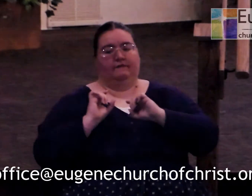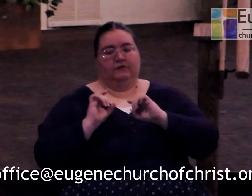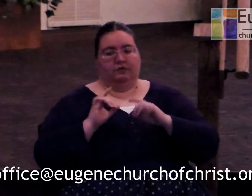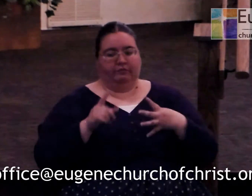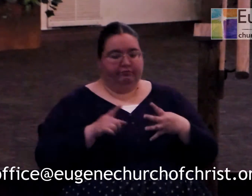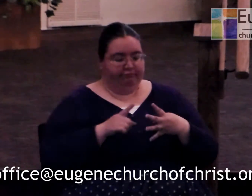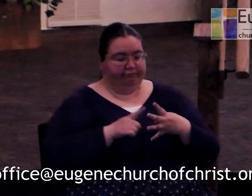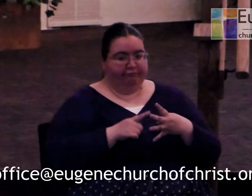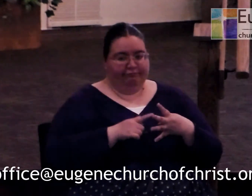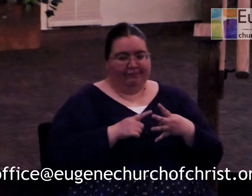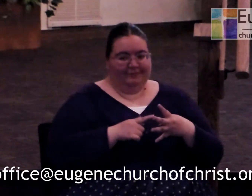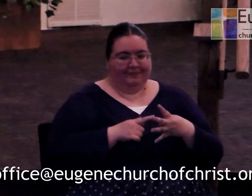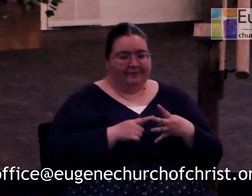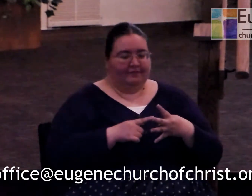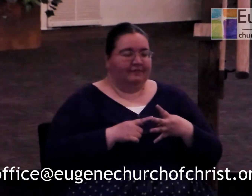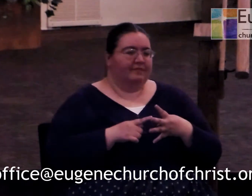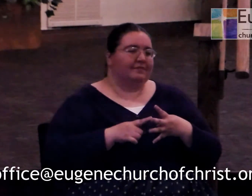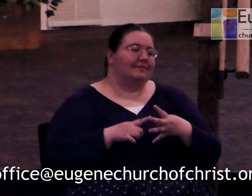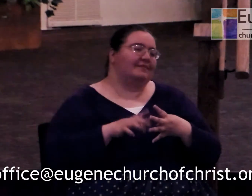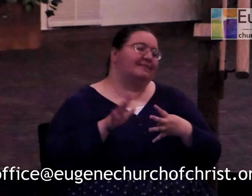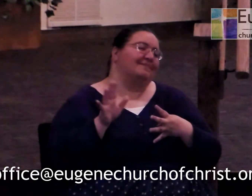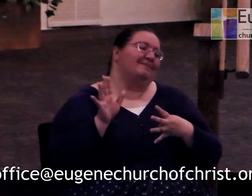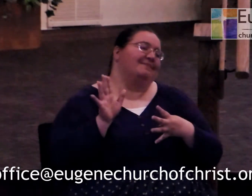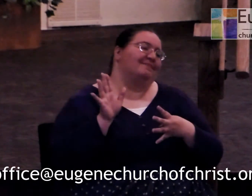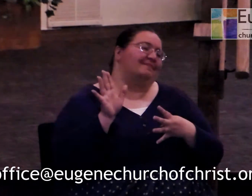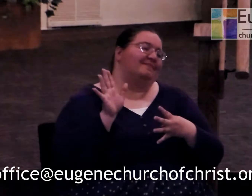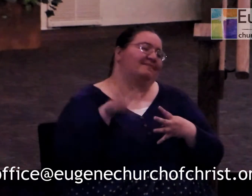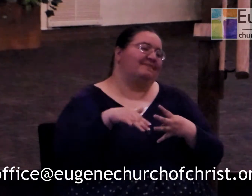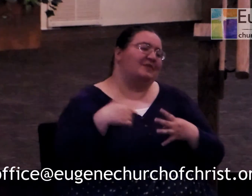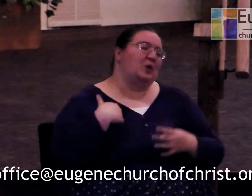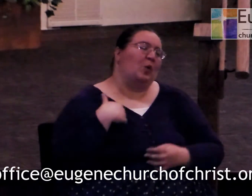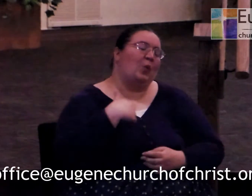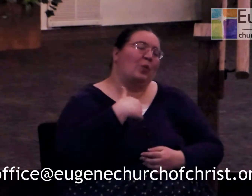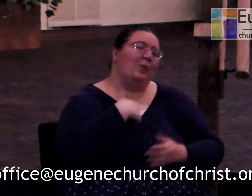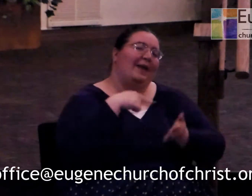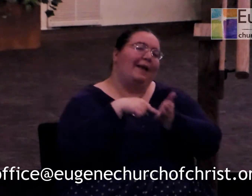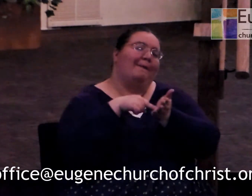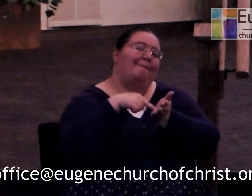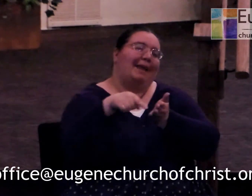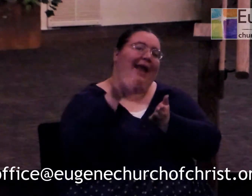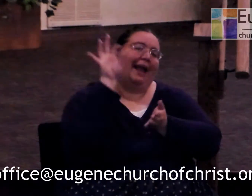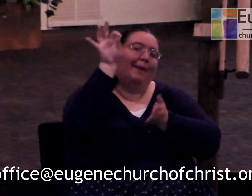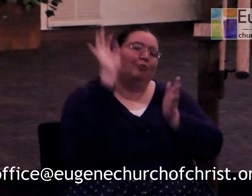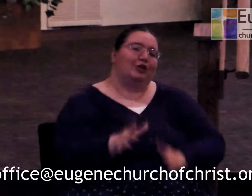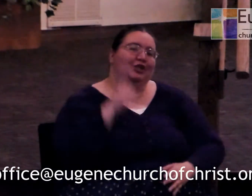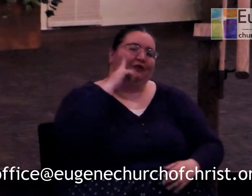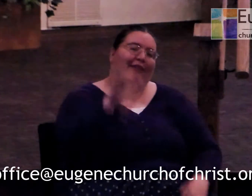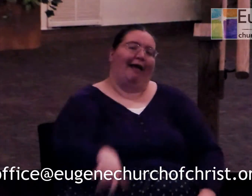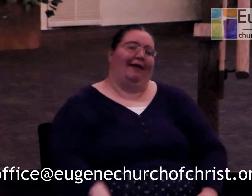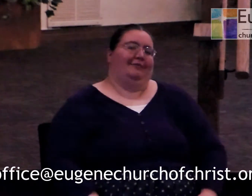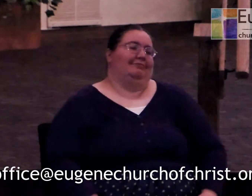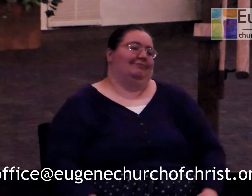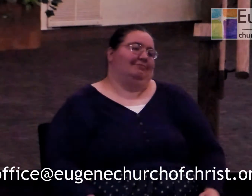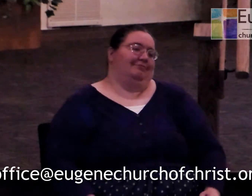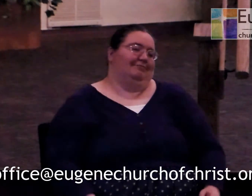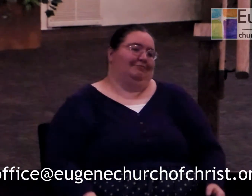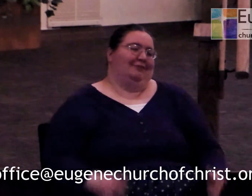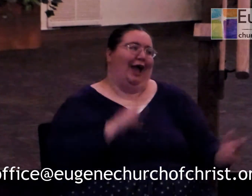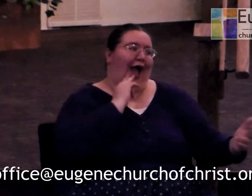two, this is what we pay our preacher to do. We just pass the baskets. Surely something in there ends up